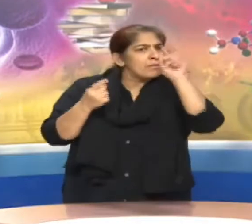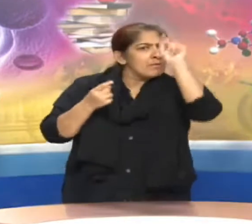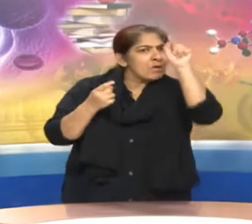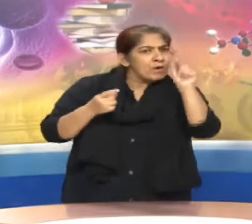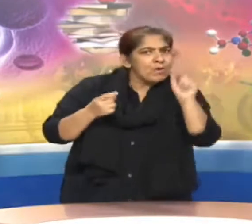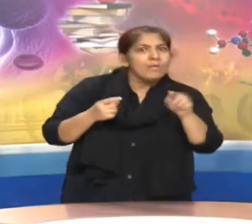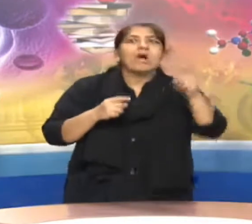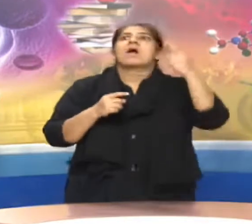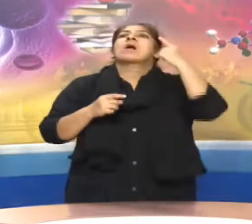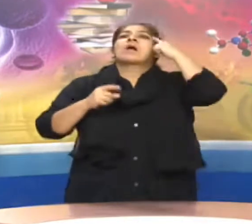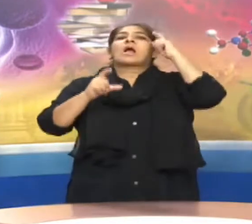clear.